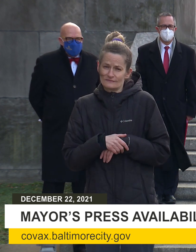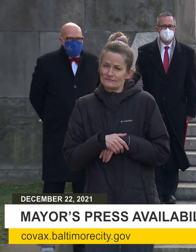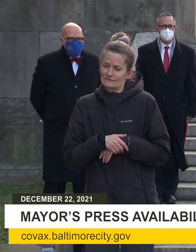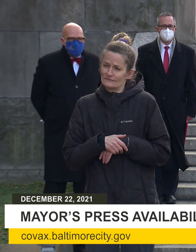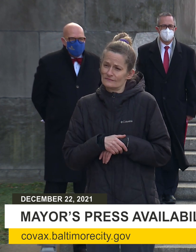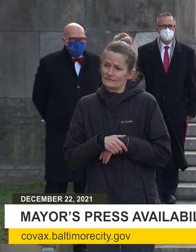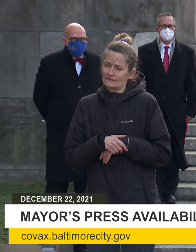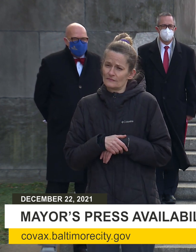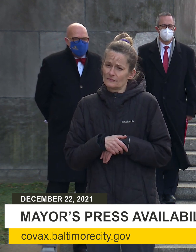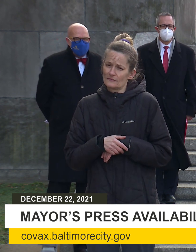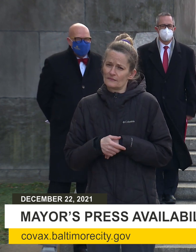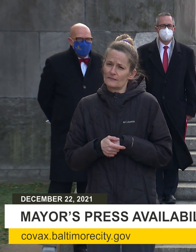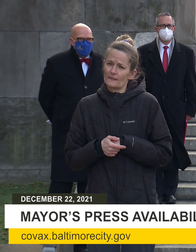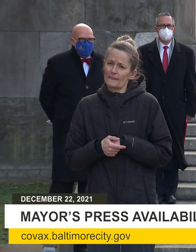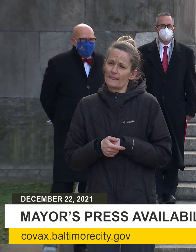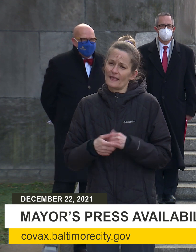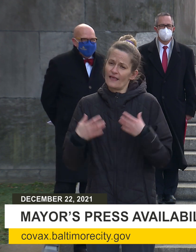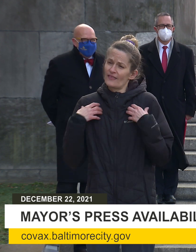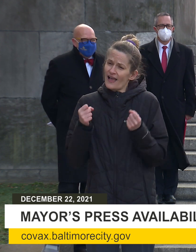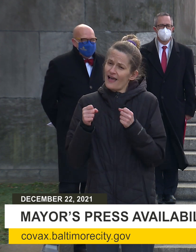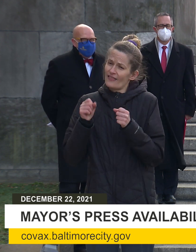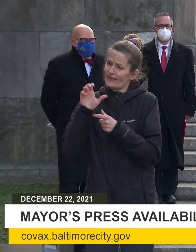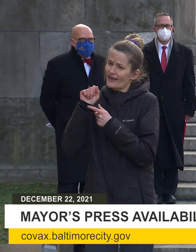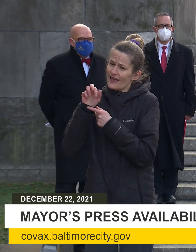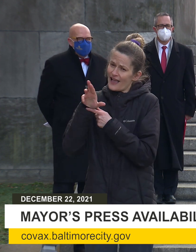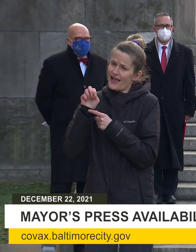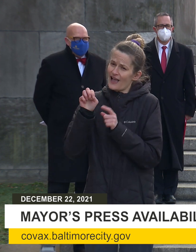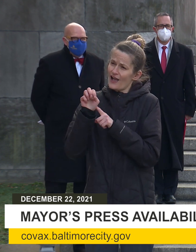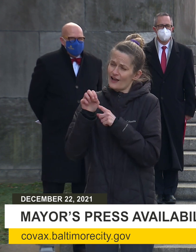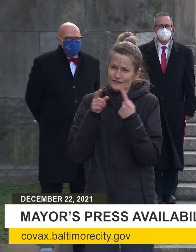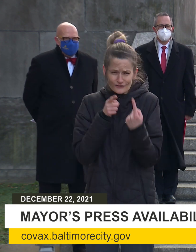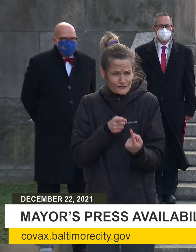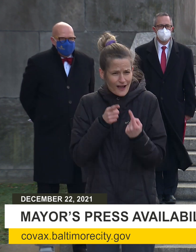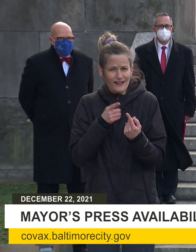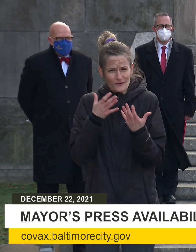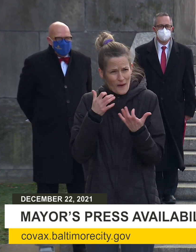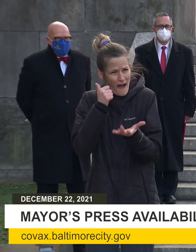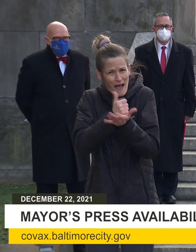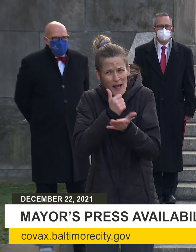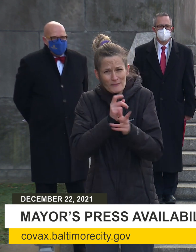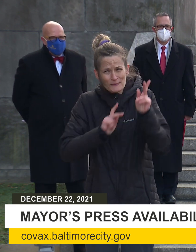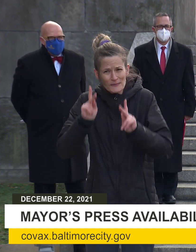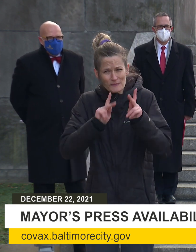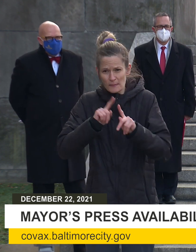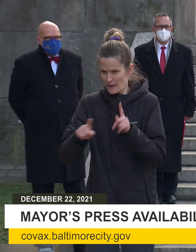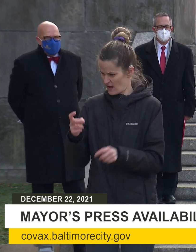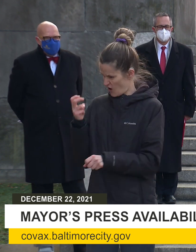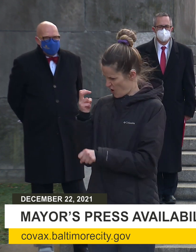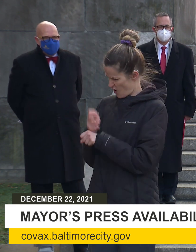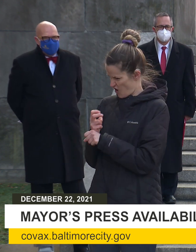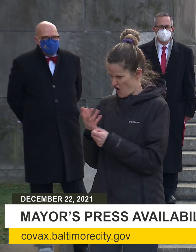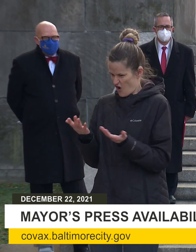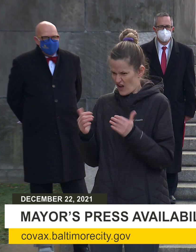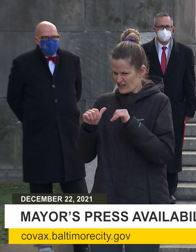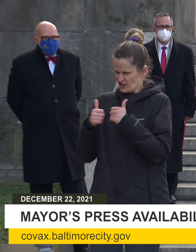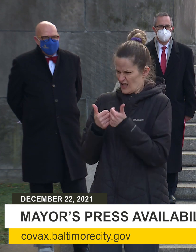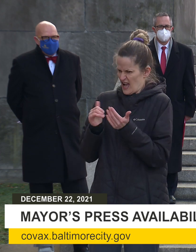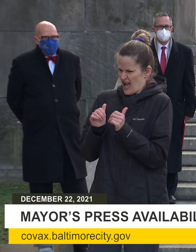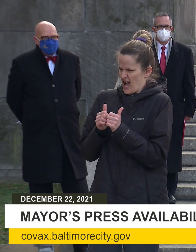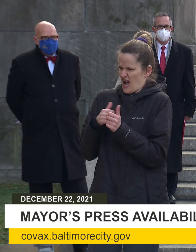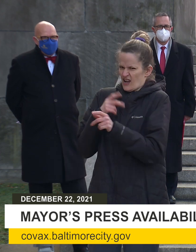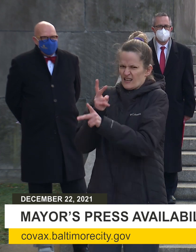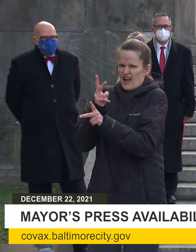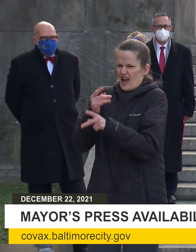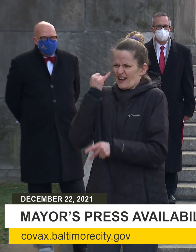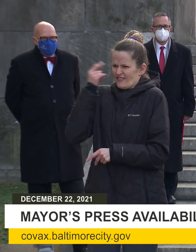because they want to help people. But as one nurse said, it's hard to take care of people who don't take care of themselves. Since